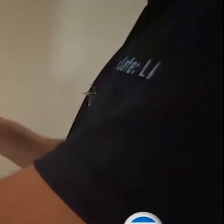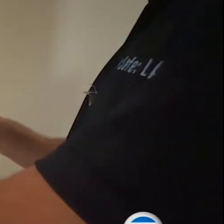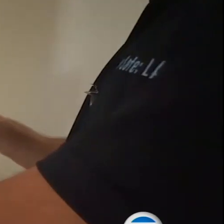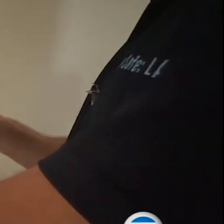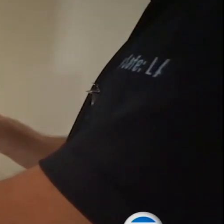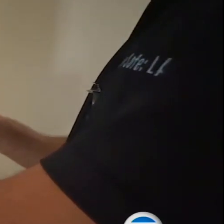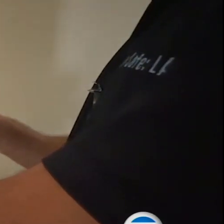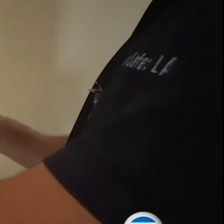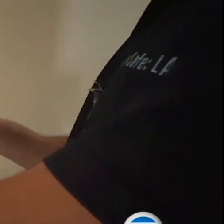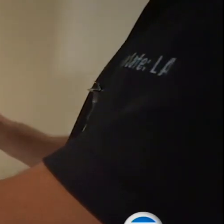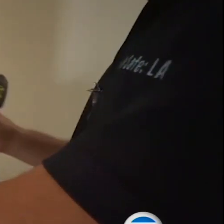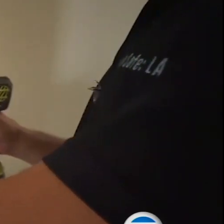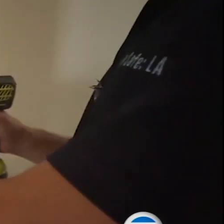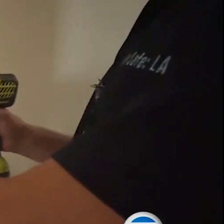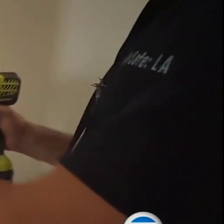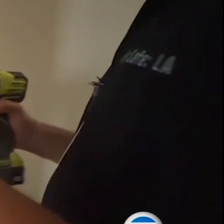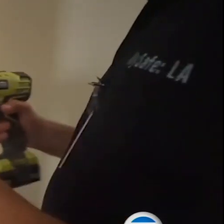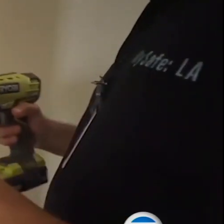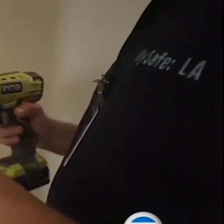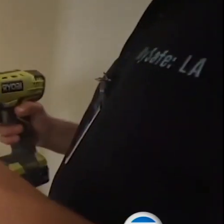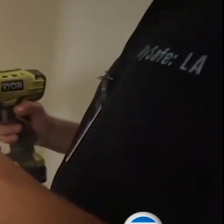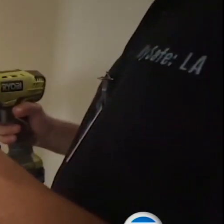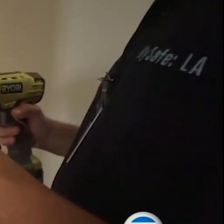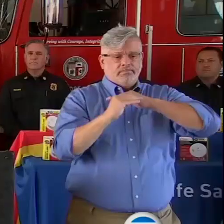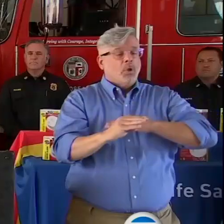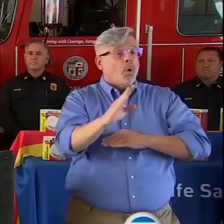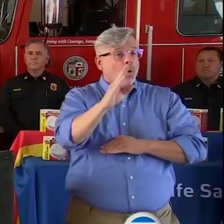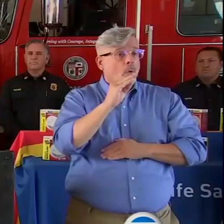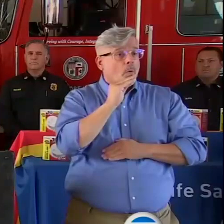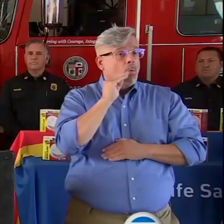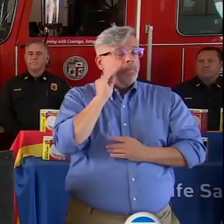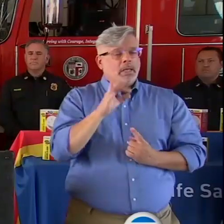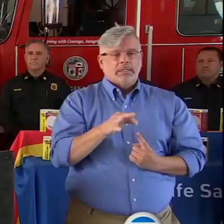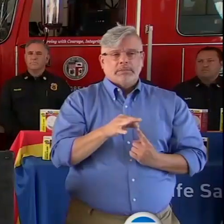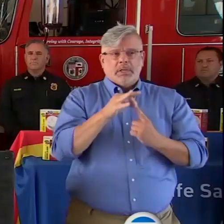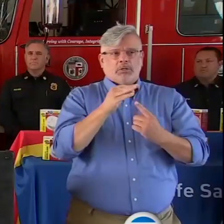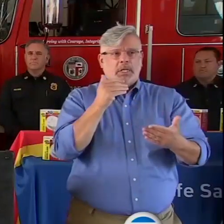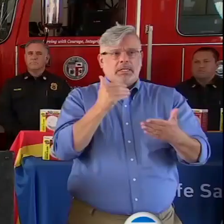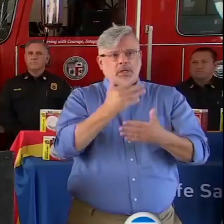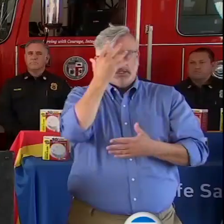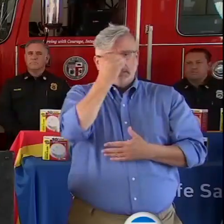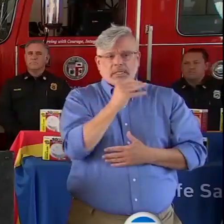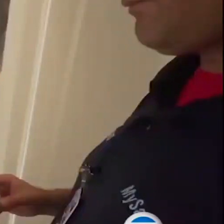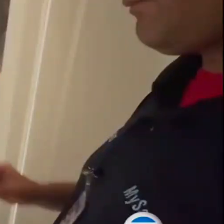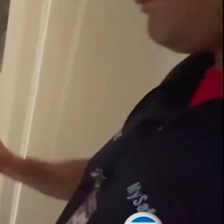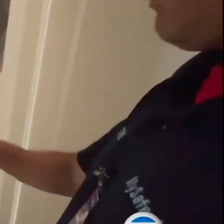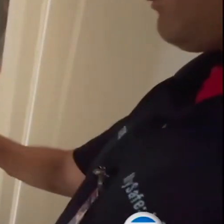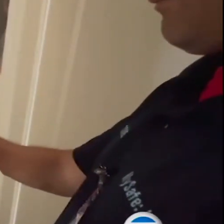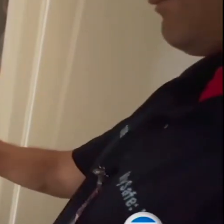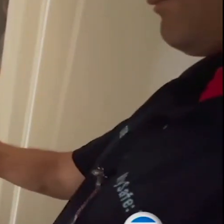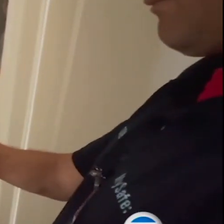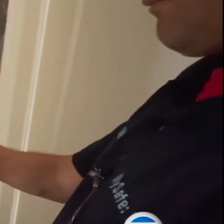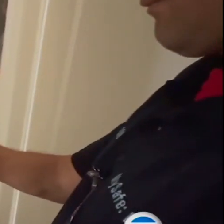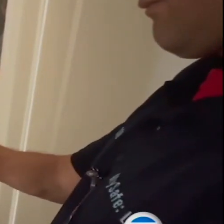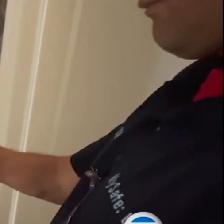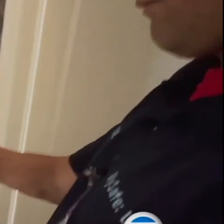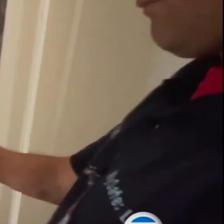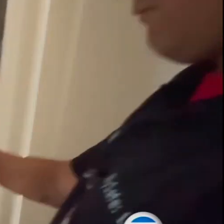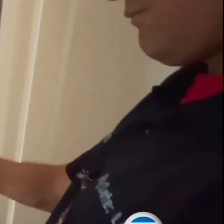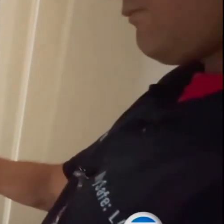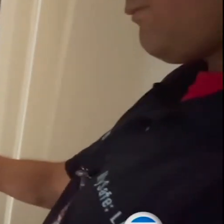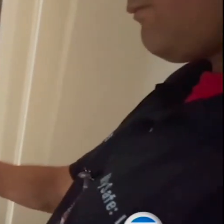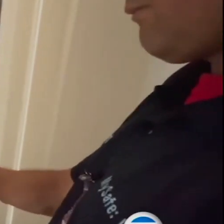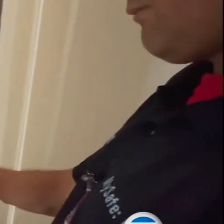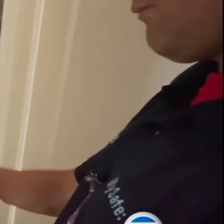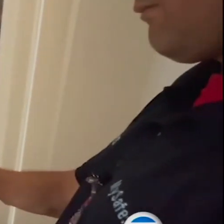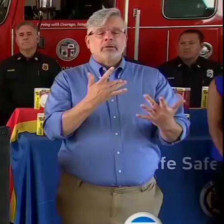working CO alarm on each level of your home, especially near a sleeping area. On occasion, well,